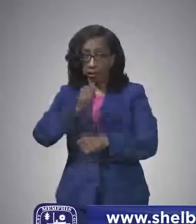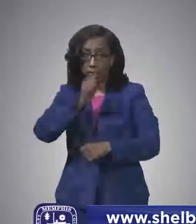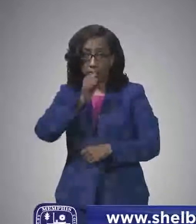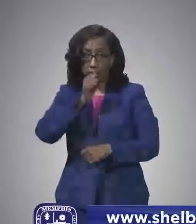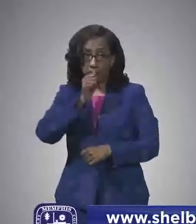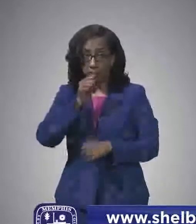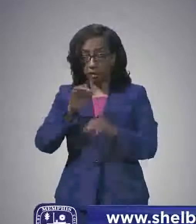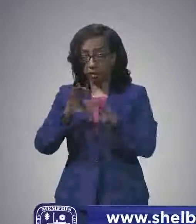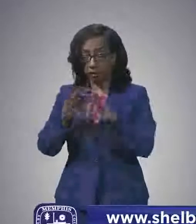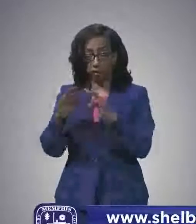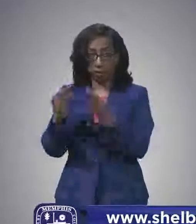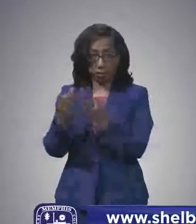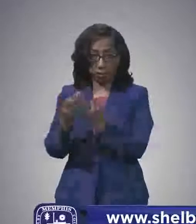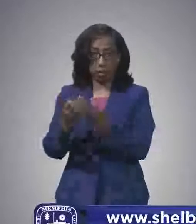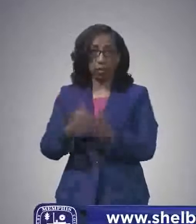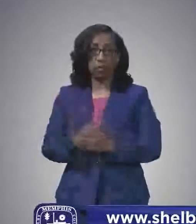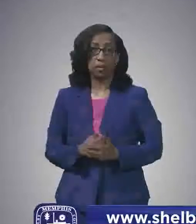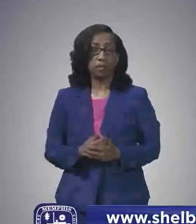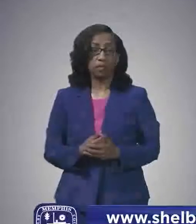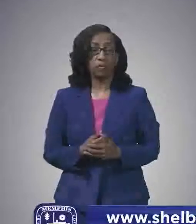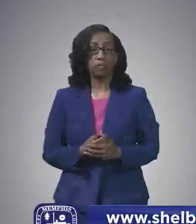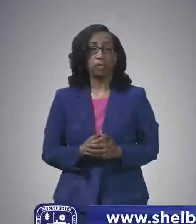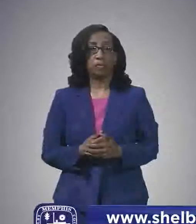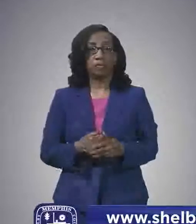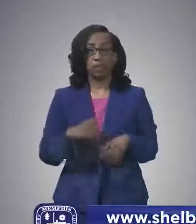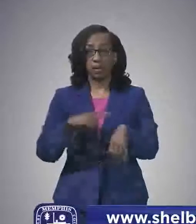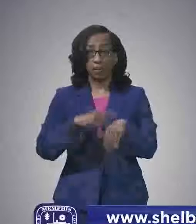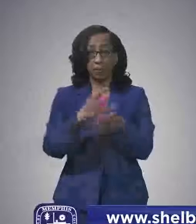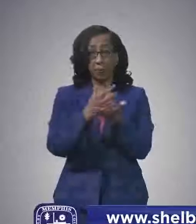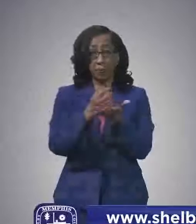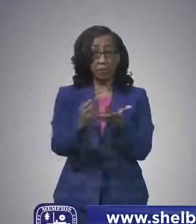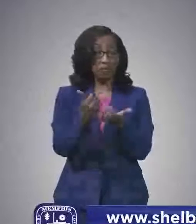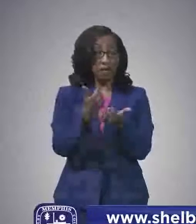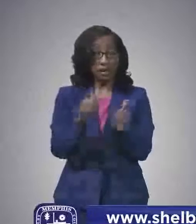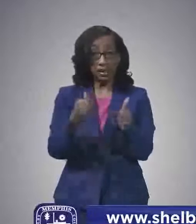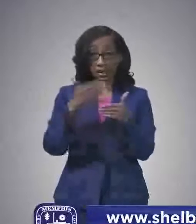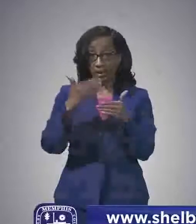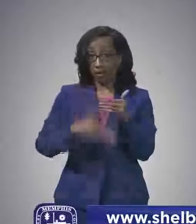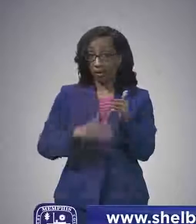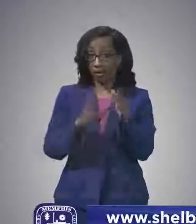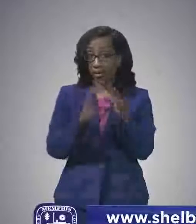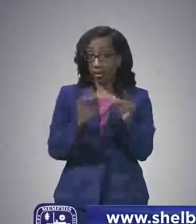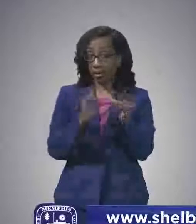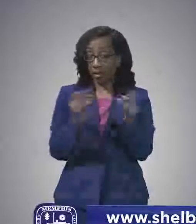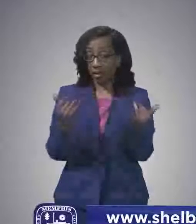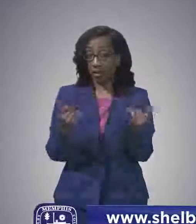families as well. We are out of time. Are there any closing messages today?